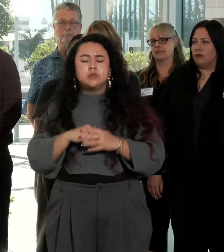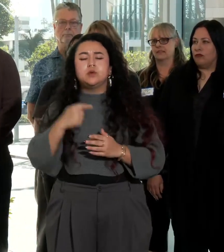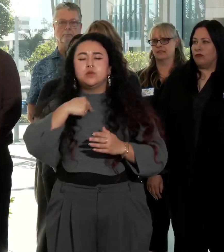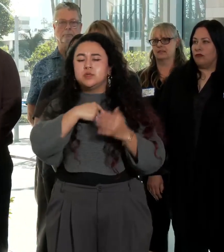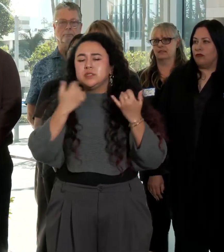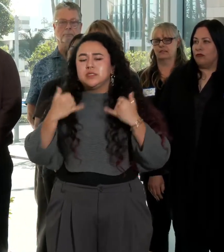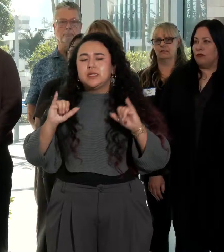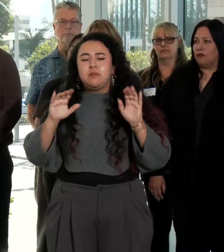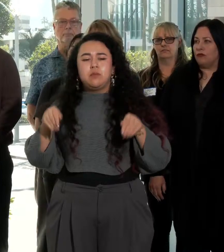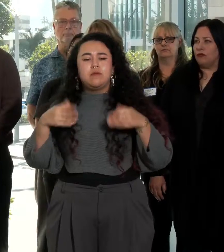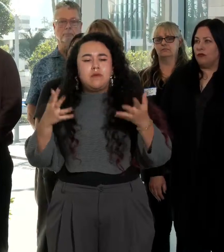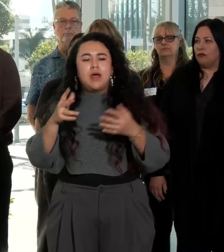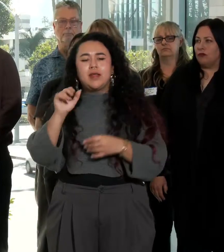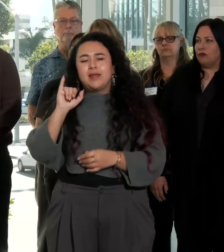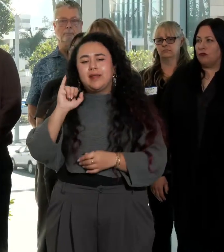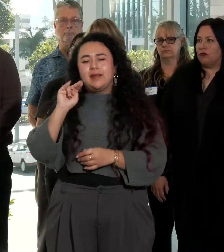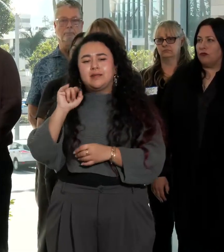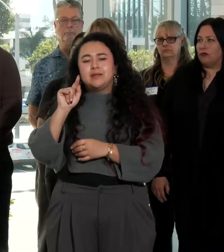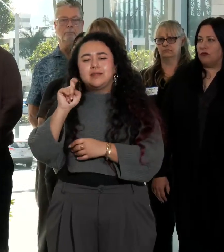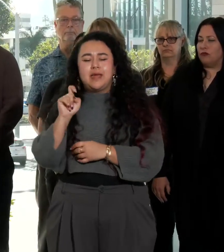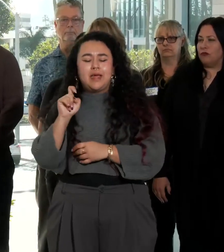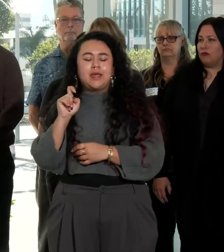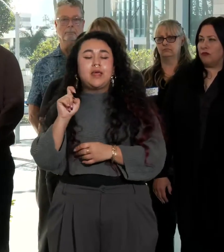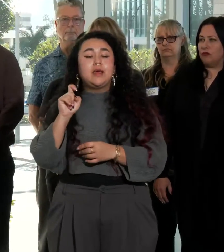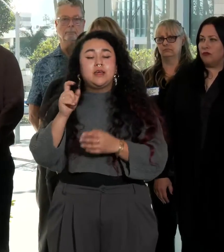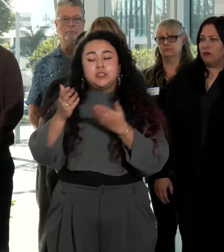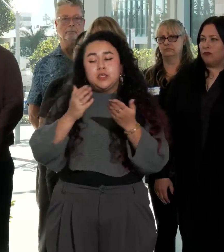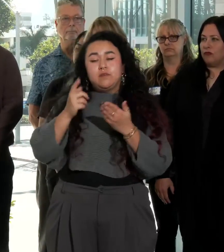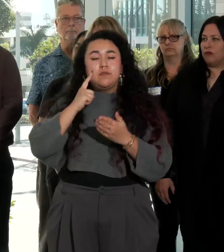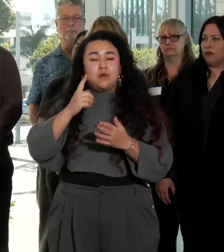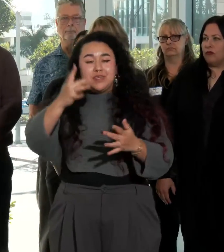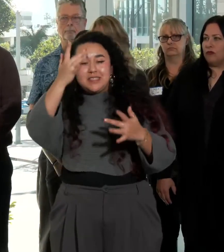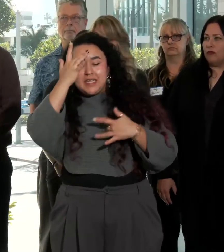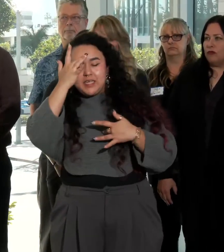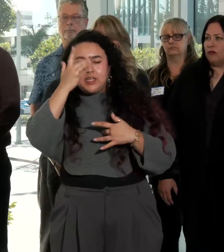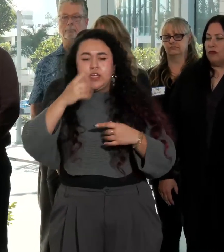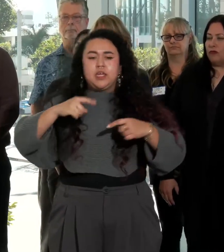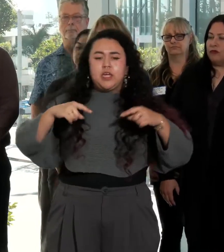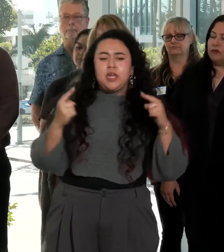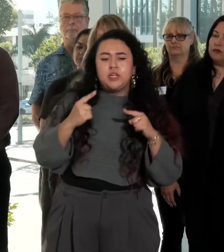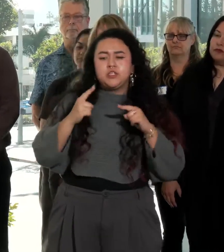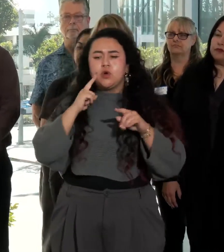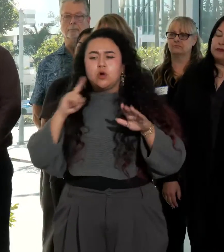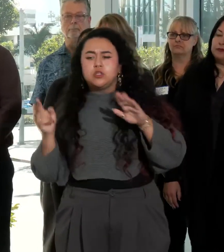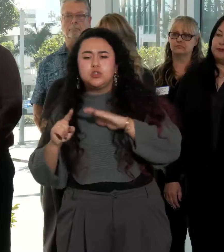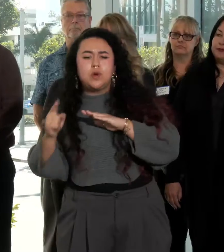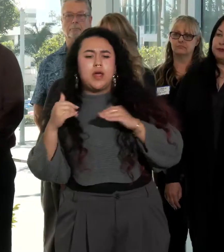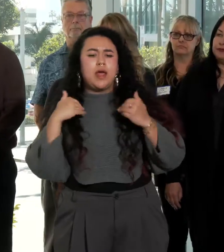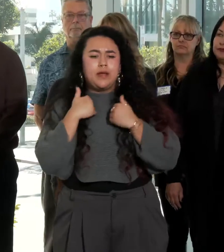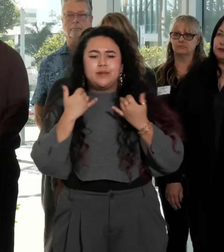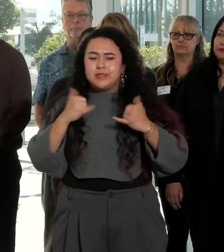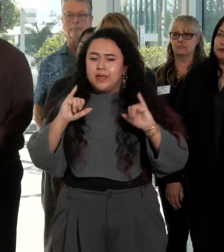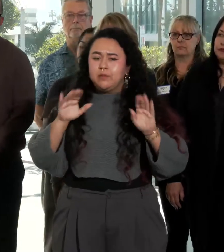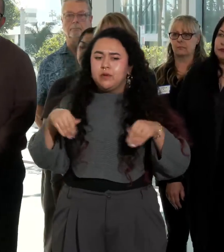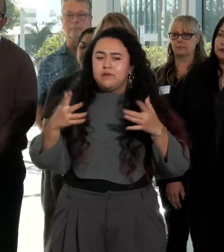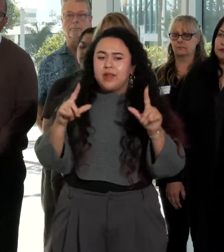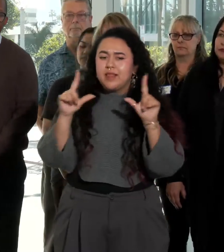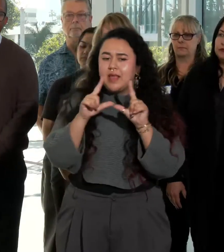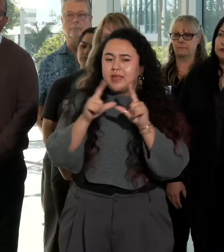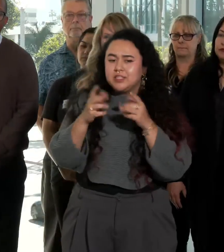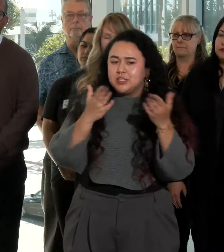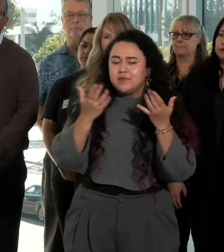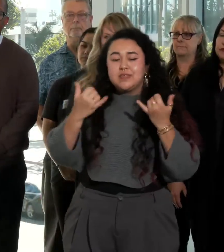providing intake services for sick, injured, or stray animals. We are still providing licensing services, and we are